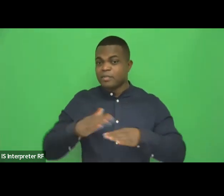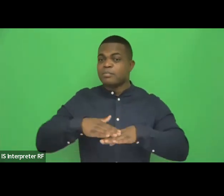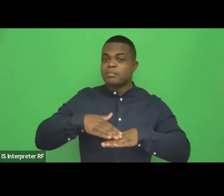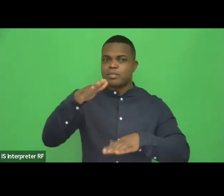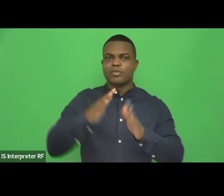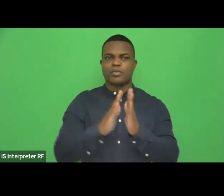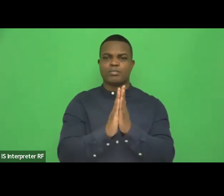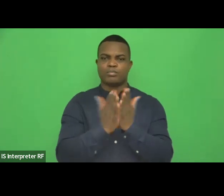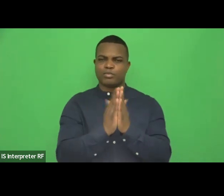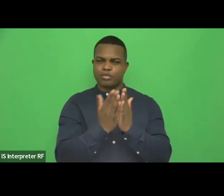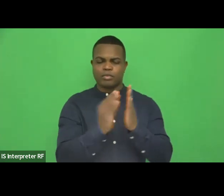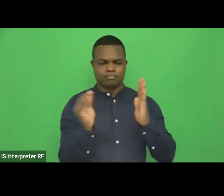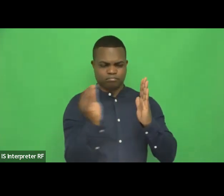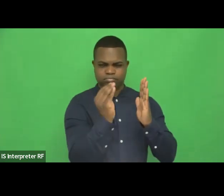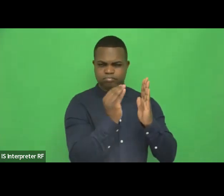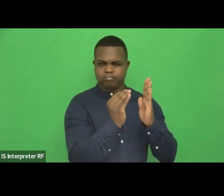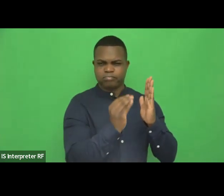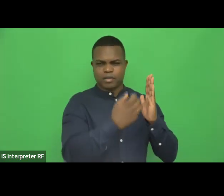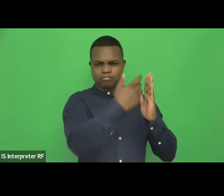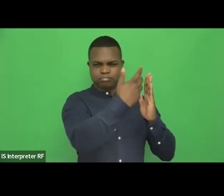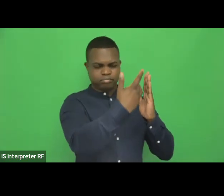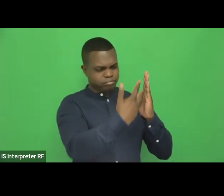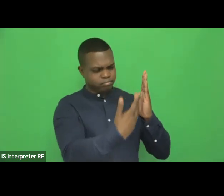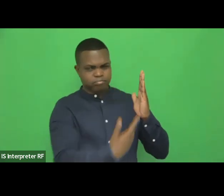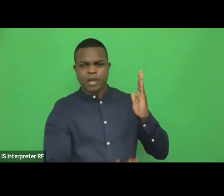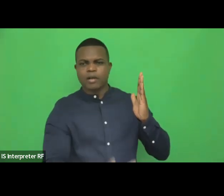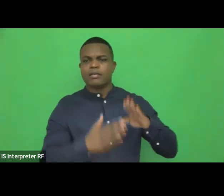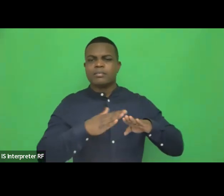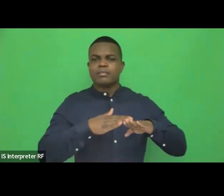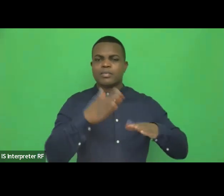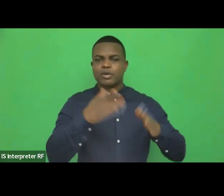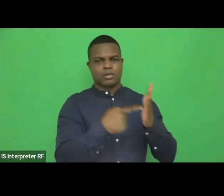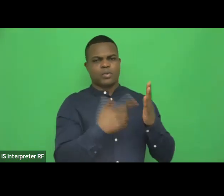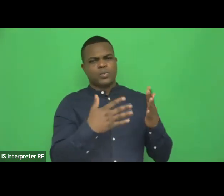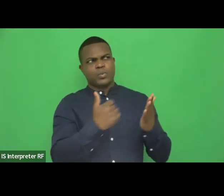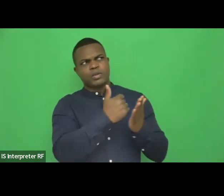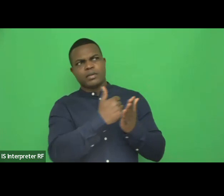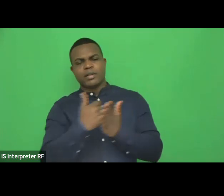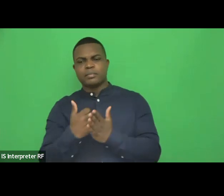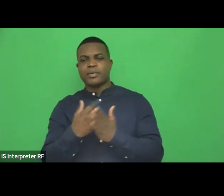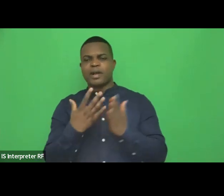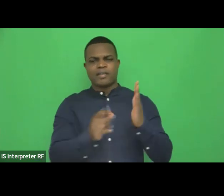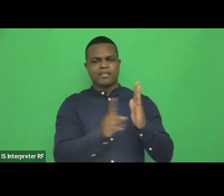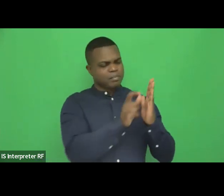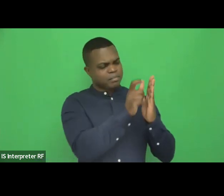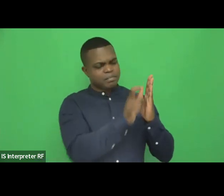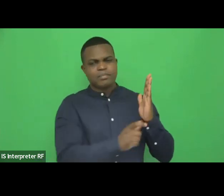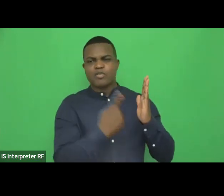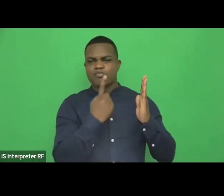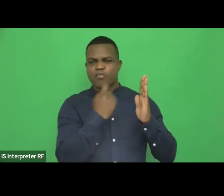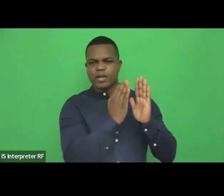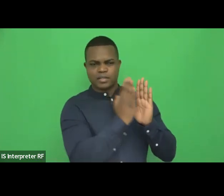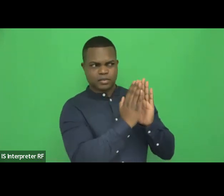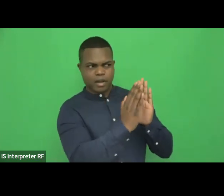has Kindle, Kobo, and Google Play Books. They have millions of ebooks which are EPUB format.